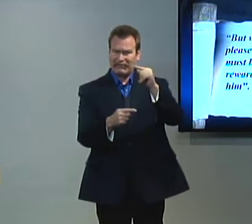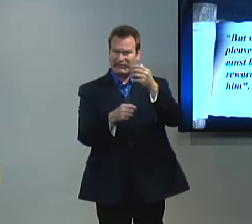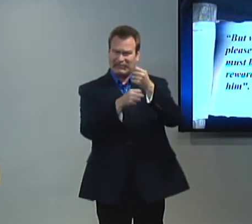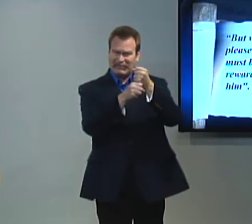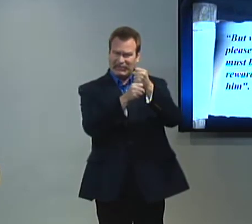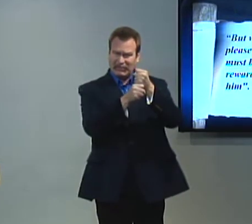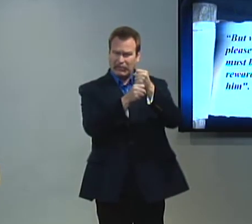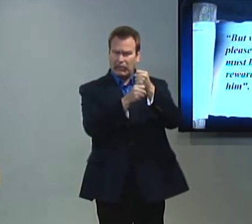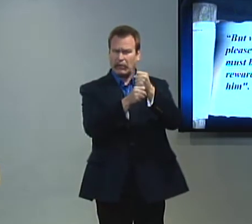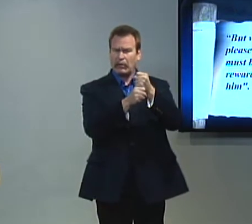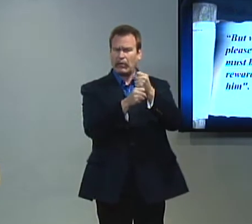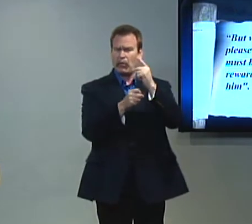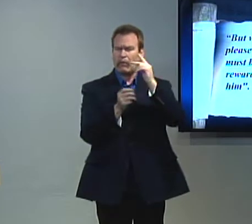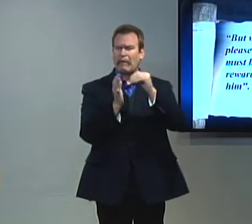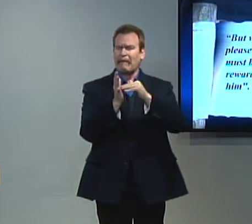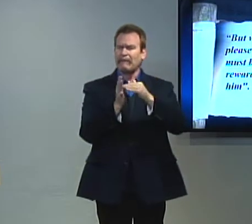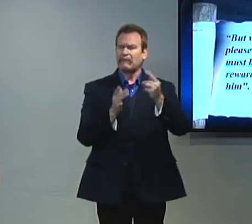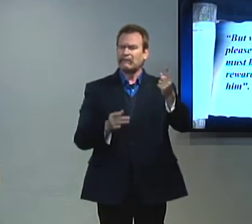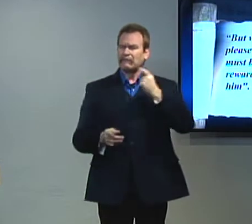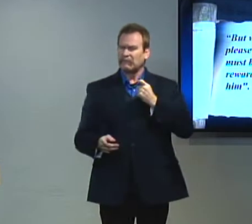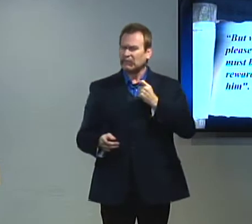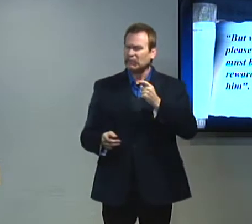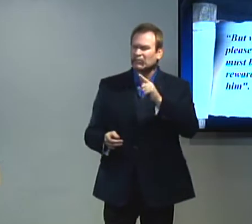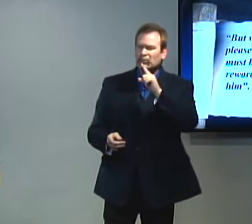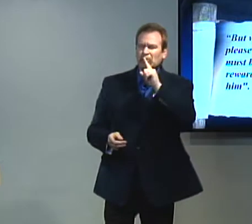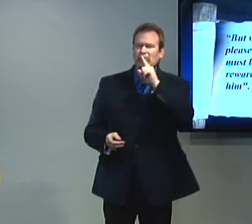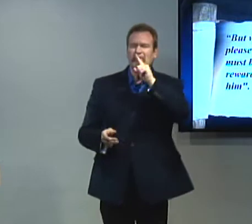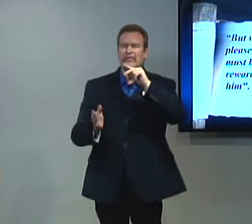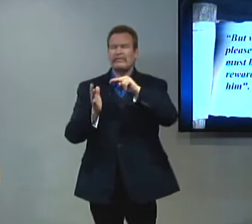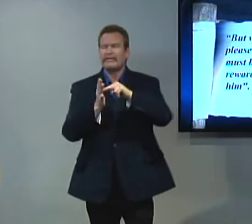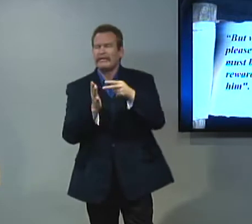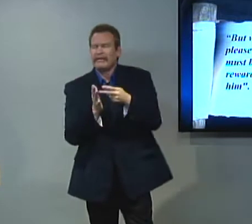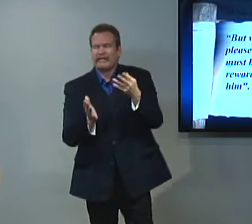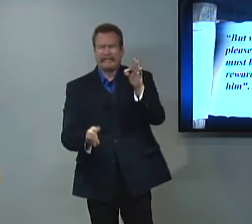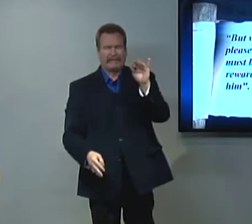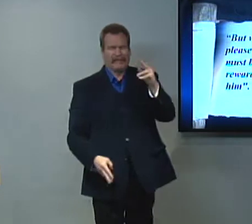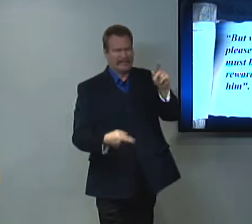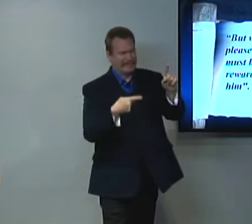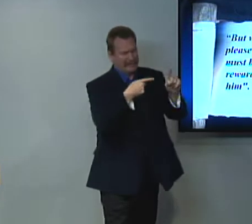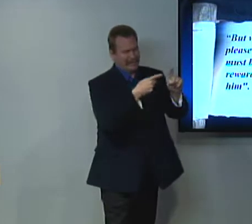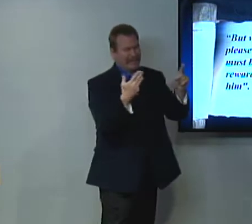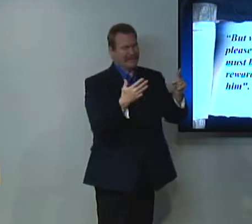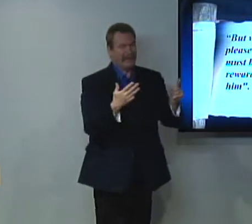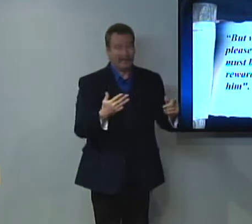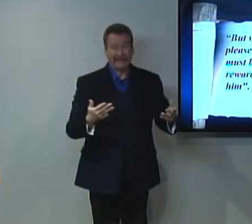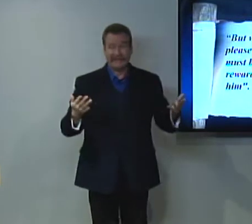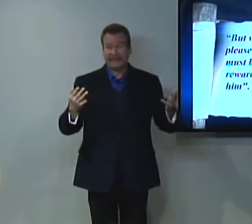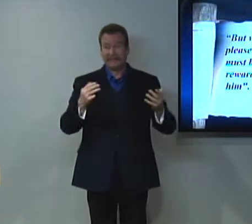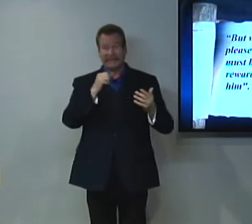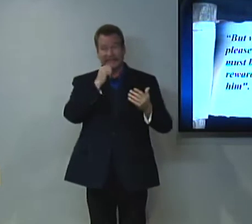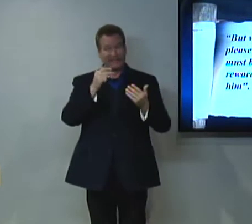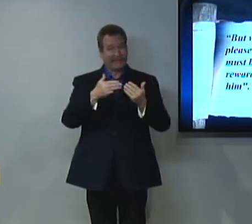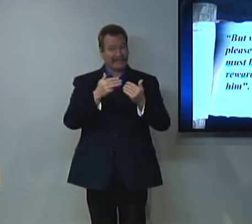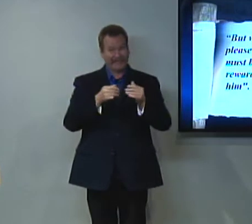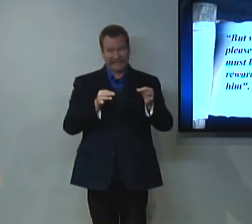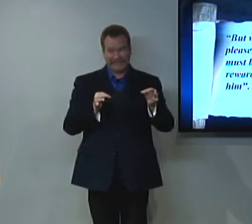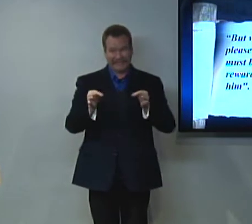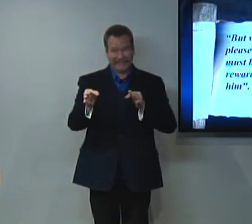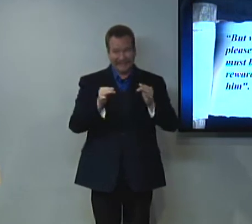see the significance and the importance of faith. Often people will come to me and they'll say, I don't get it. What's the meaning of